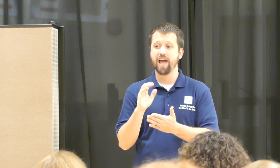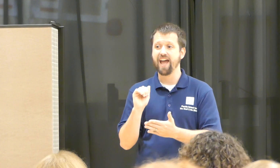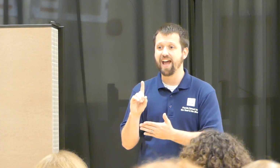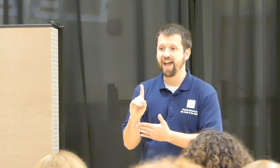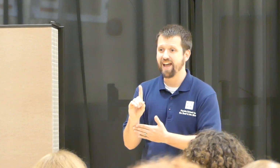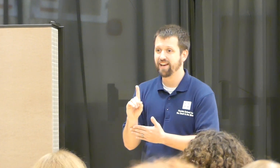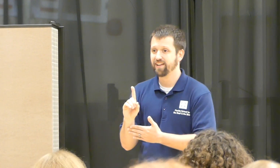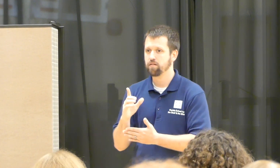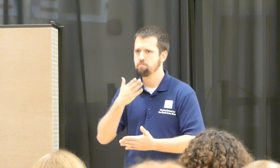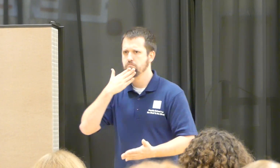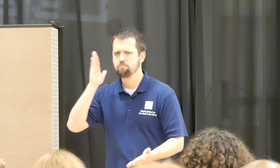Bad.